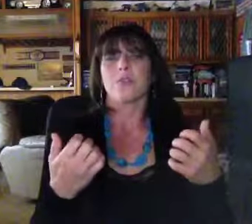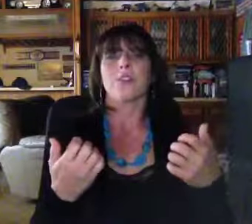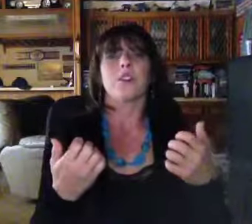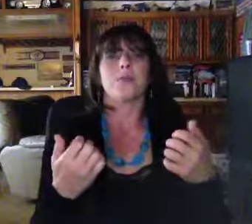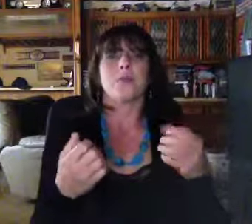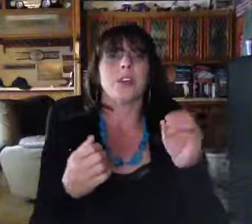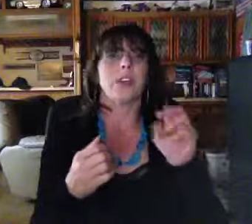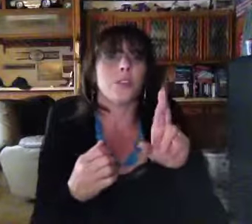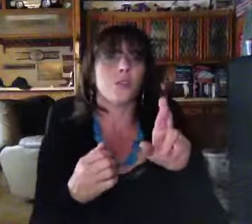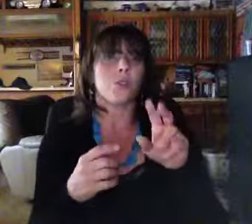product.